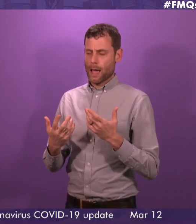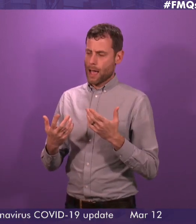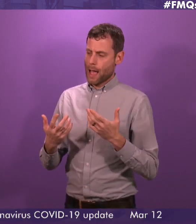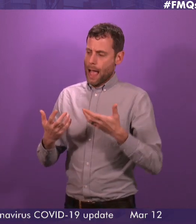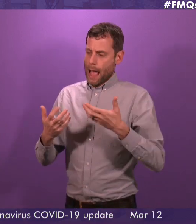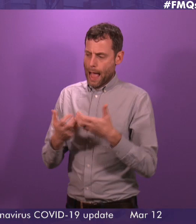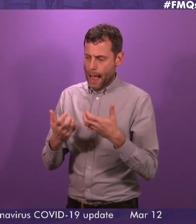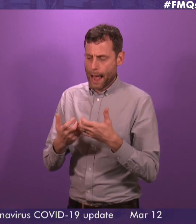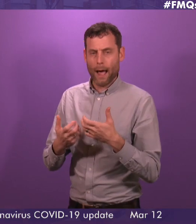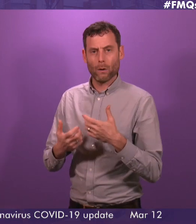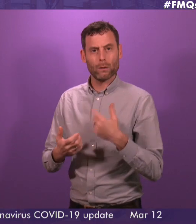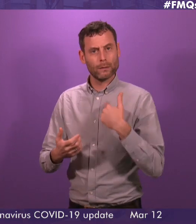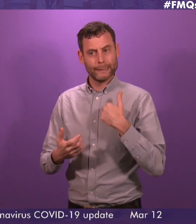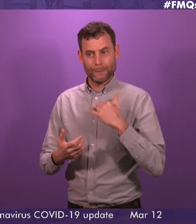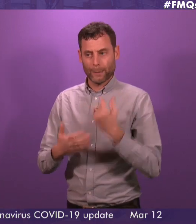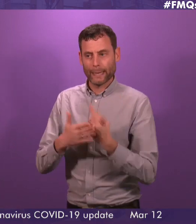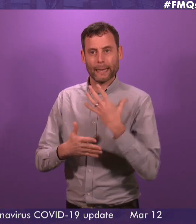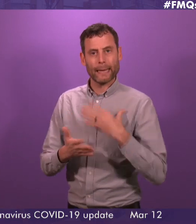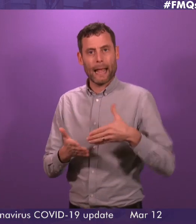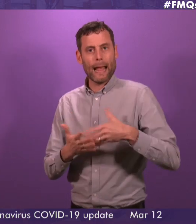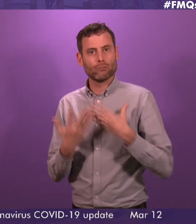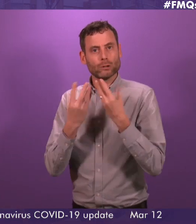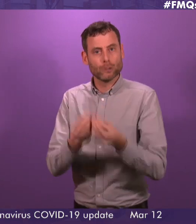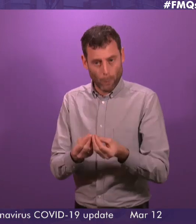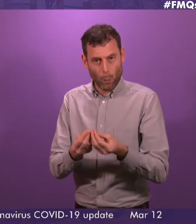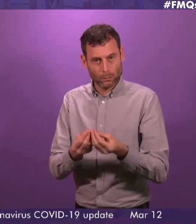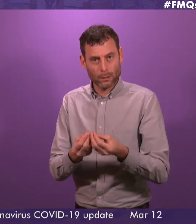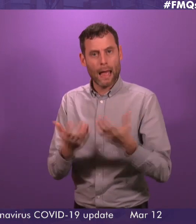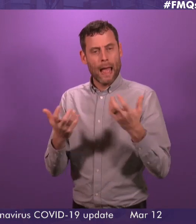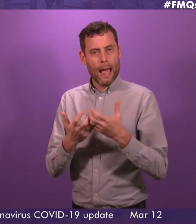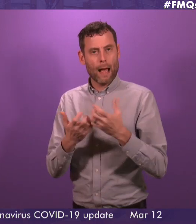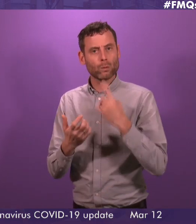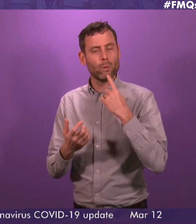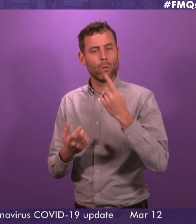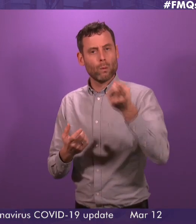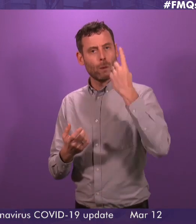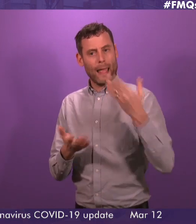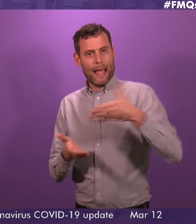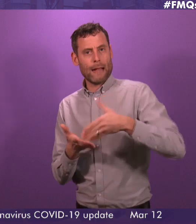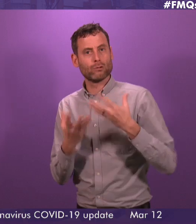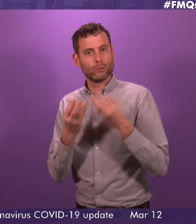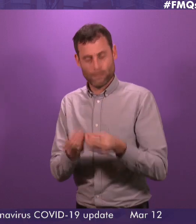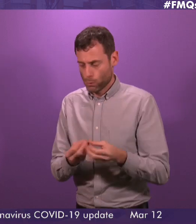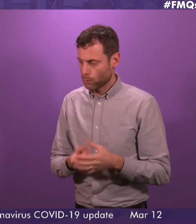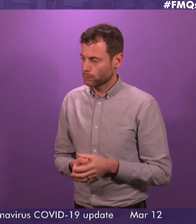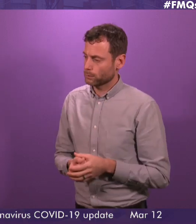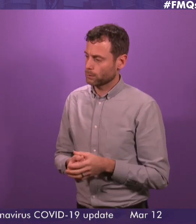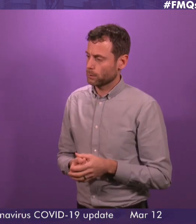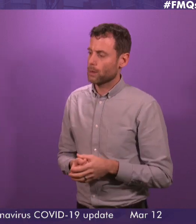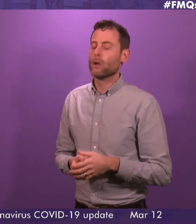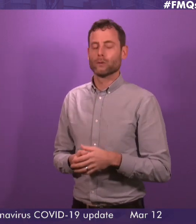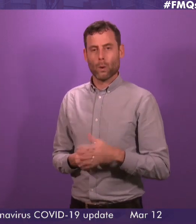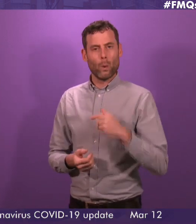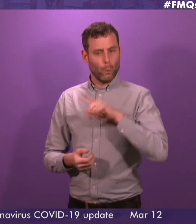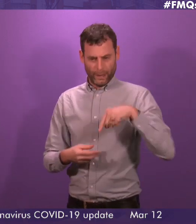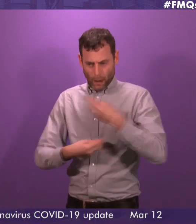the additional support that they may need, and also what it is that we are asking them to do, including what we are asking